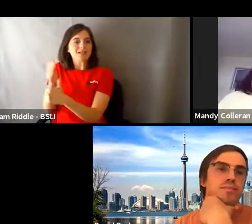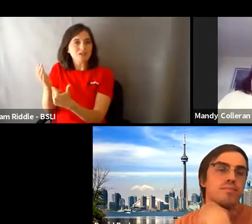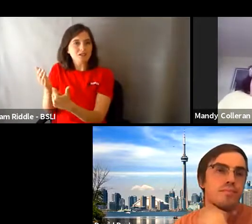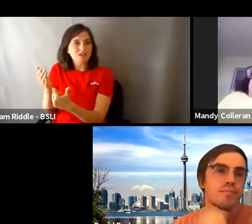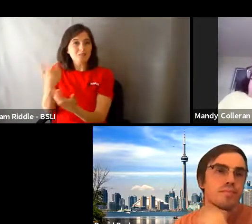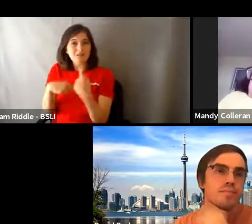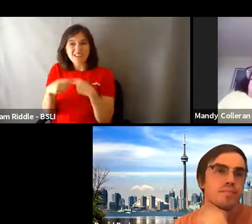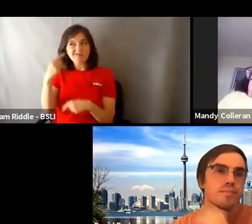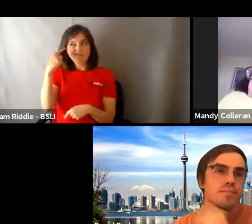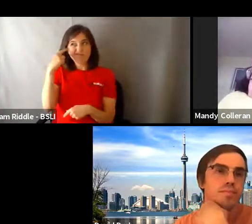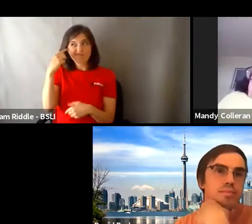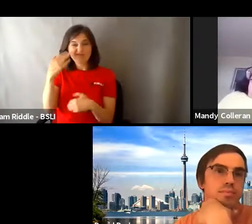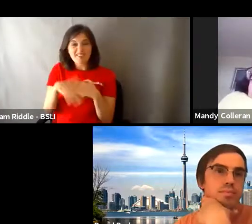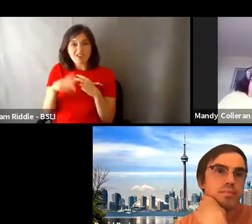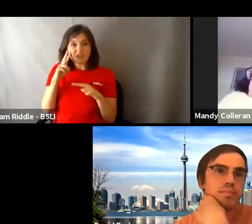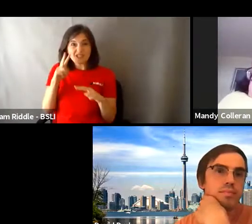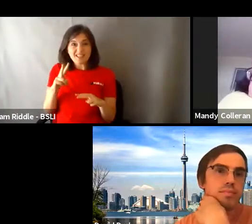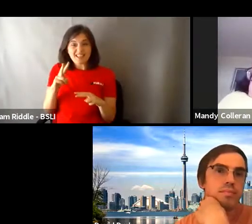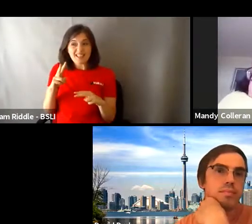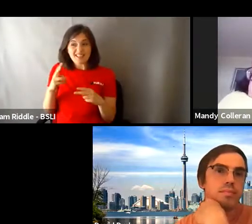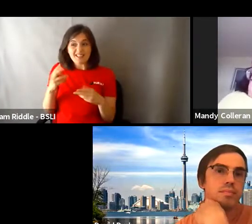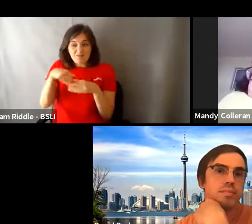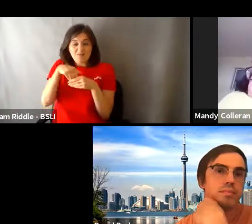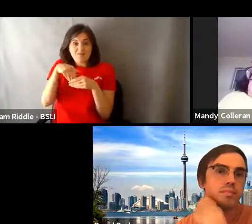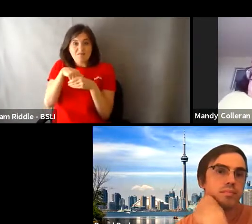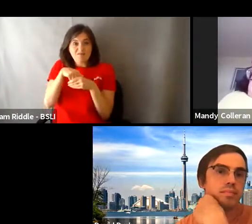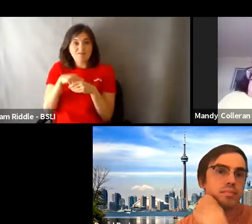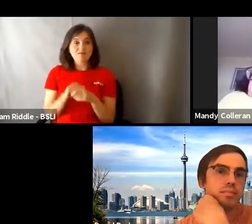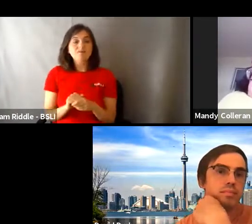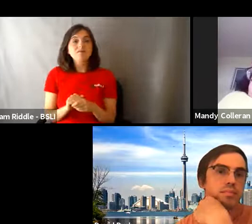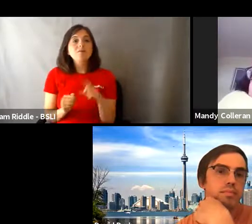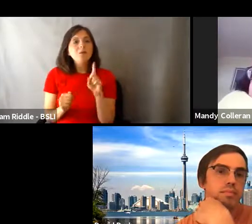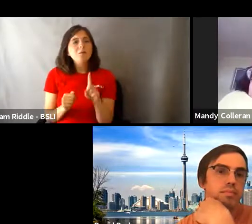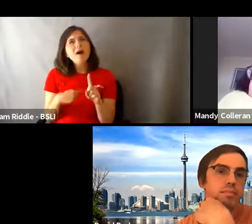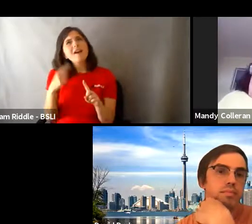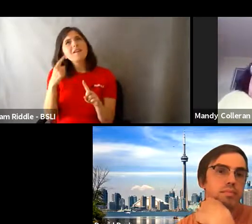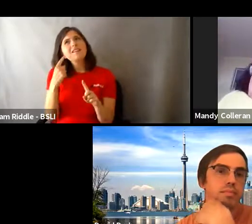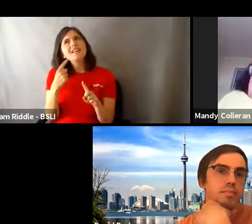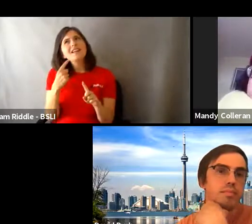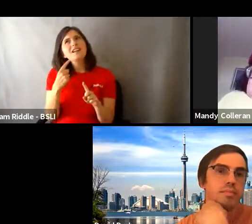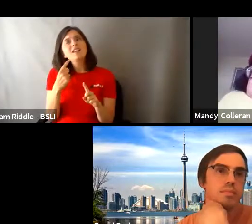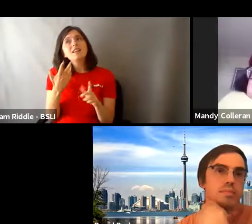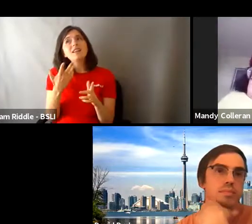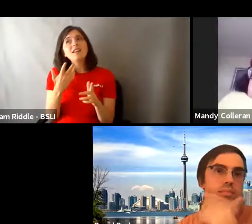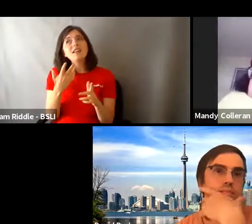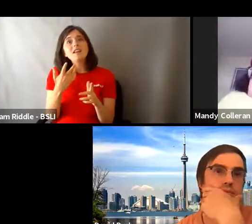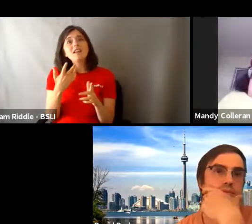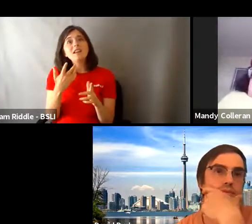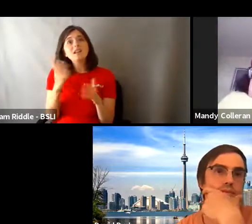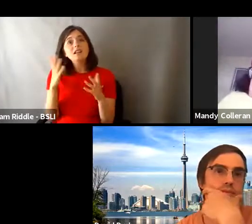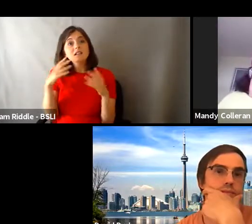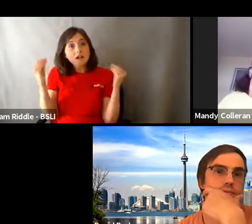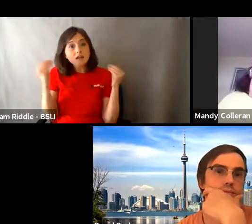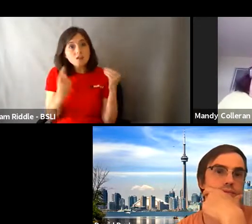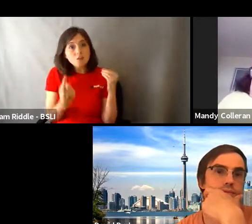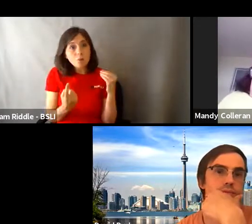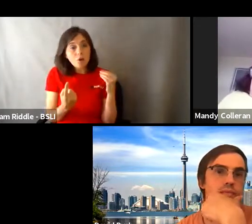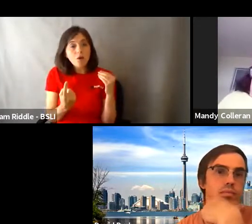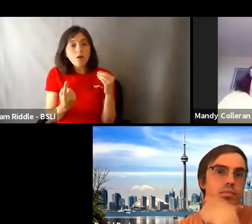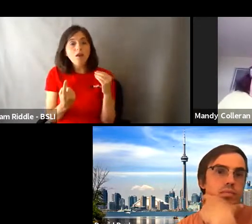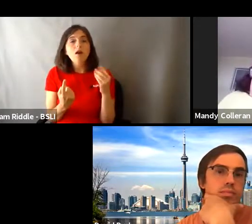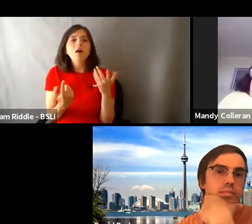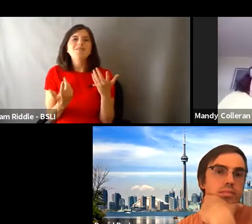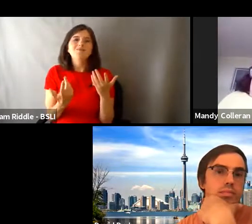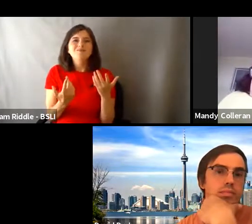account per se. But most of the, even I think that the Dutch one, the kind of shortcut on these experiments